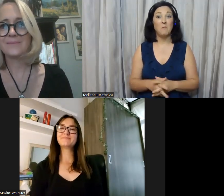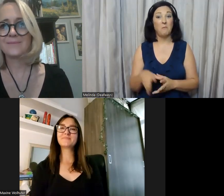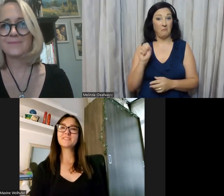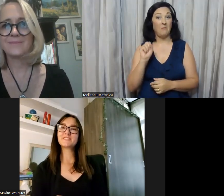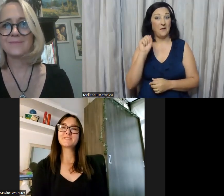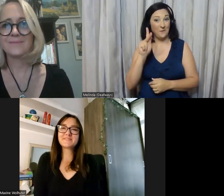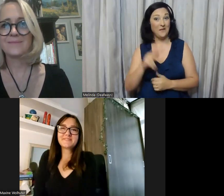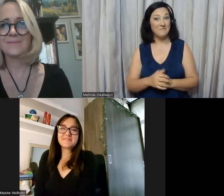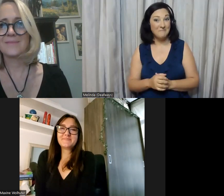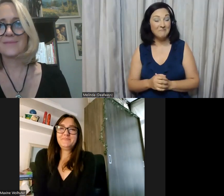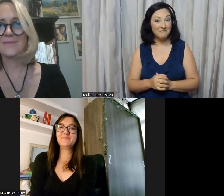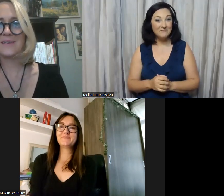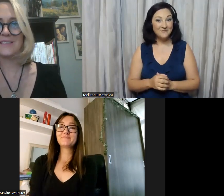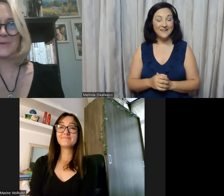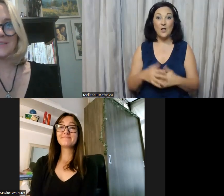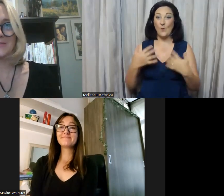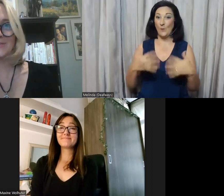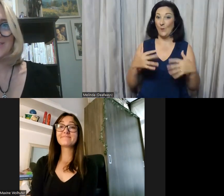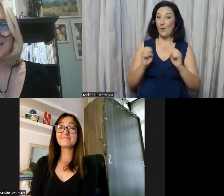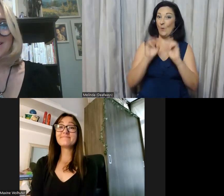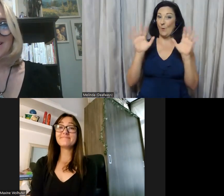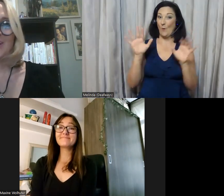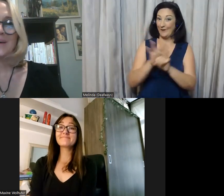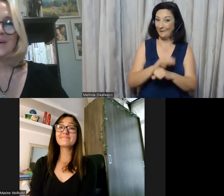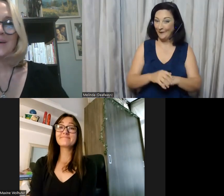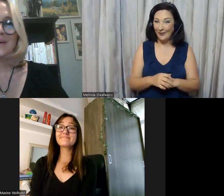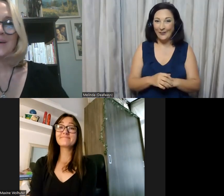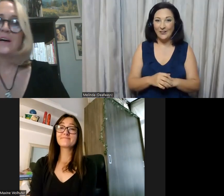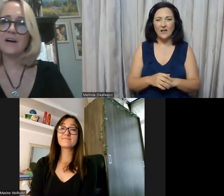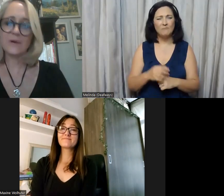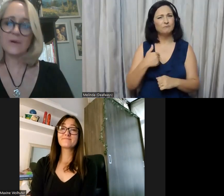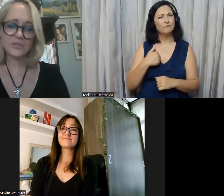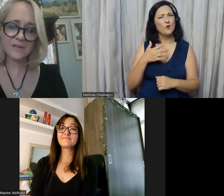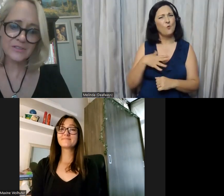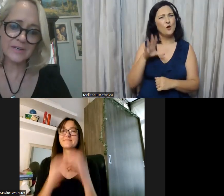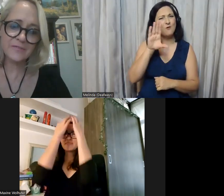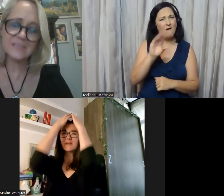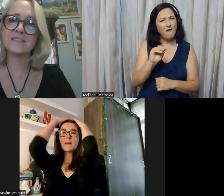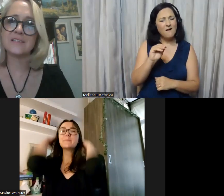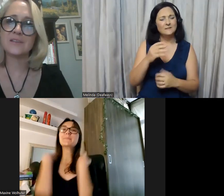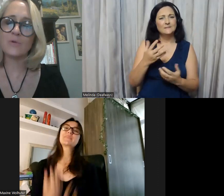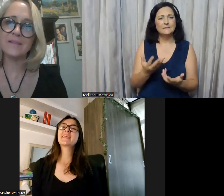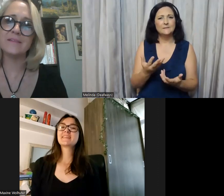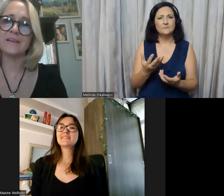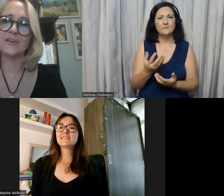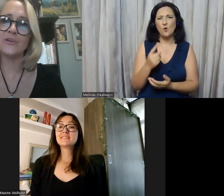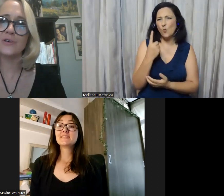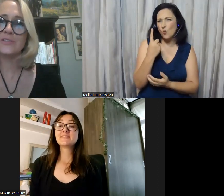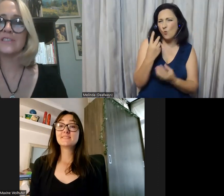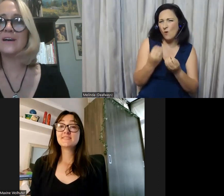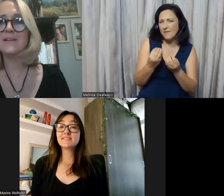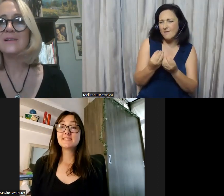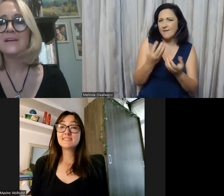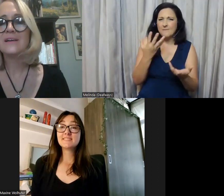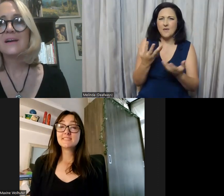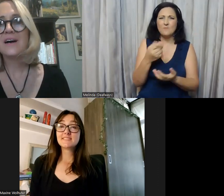there. That's wonderful. I want to ask you, if there's one thing you could